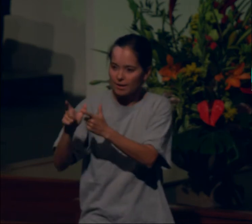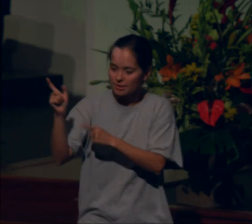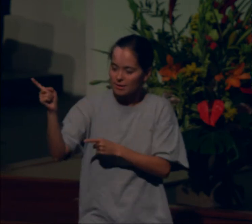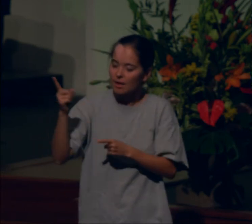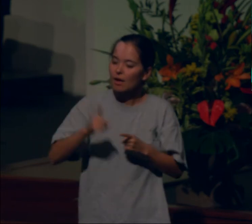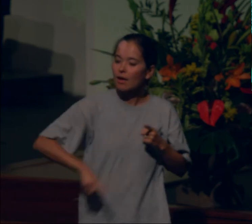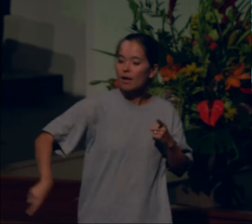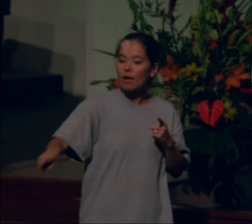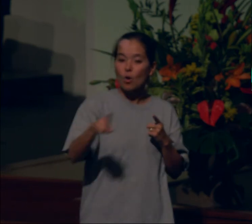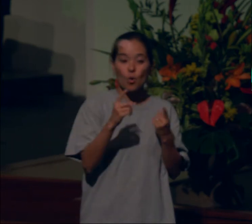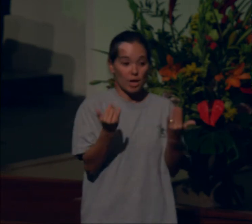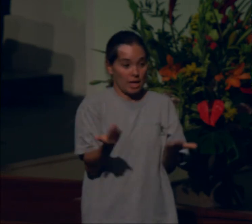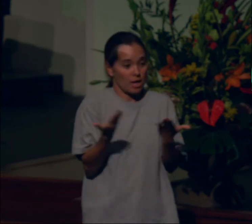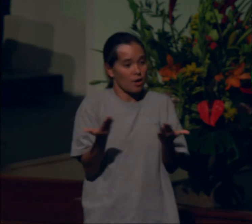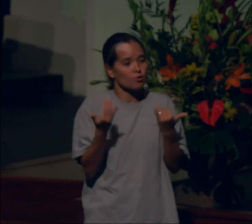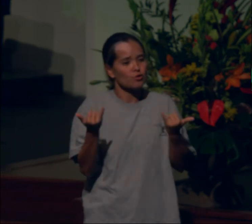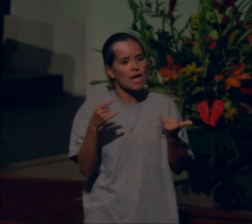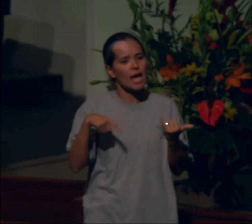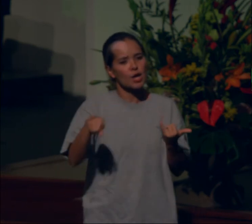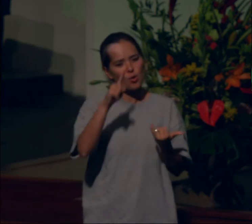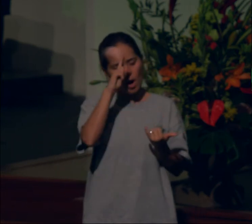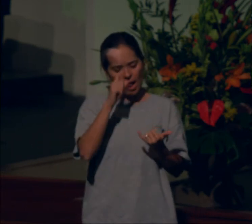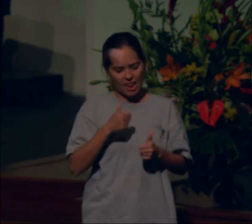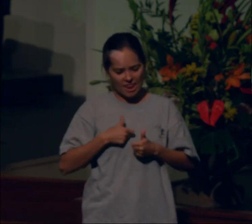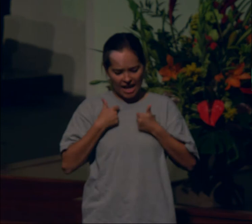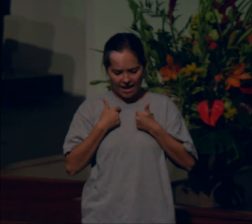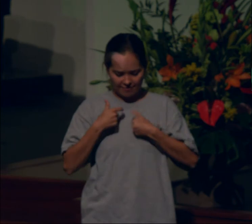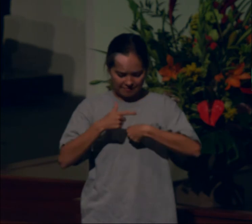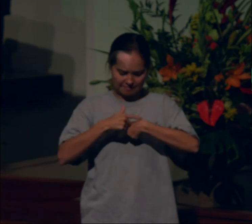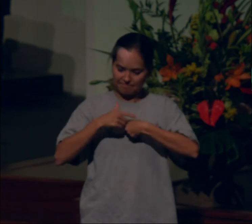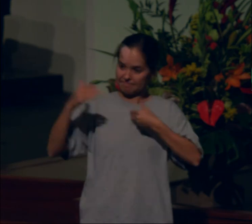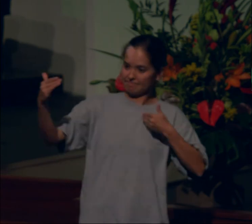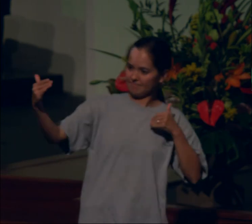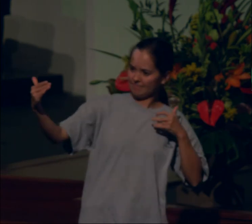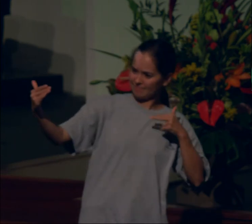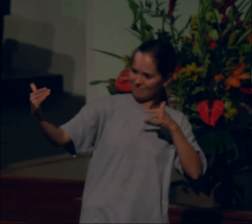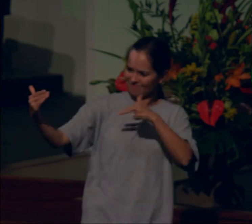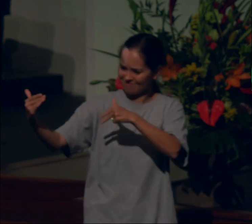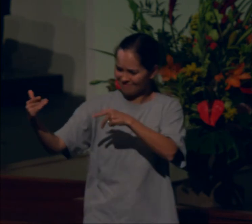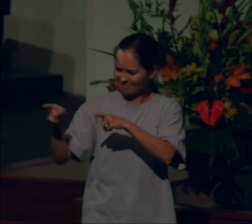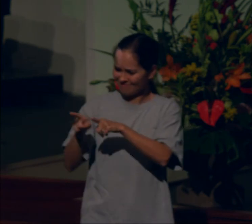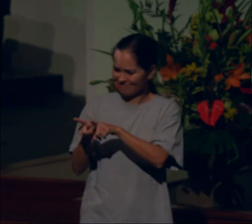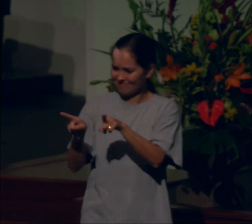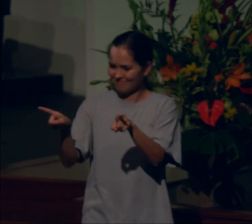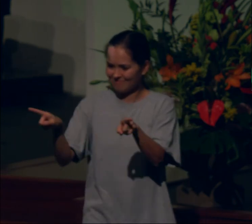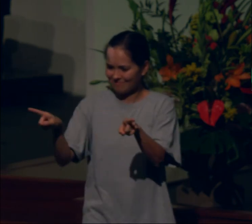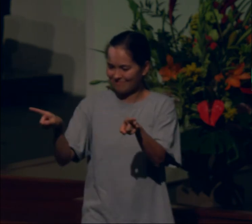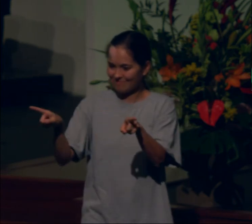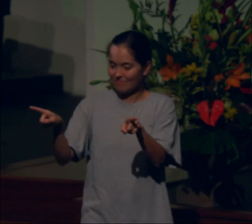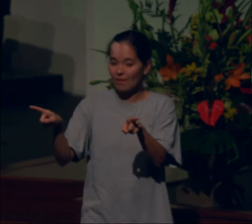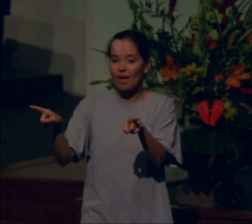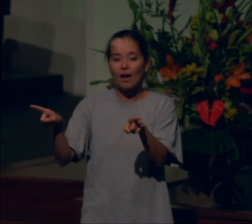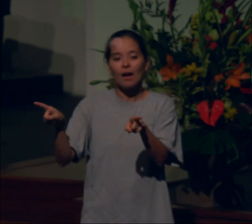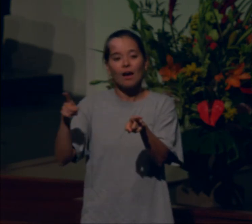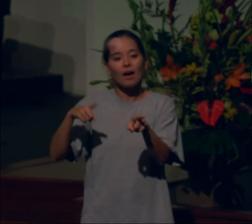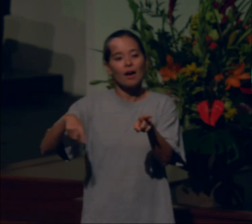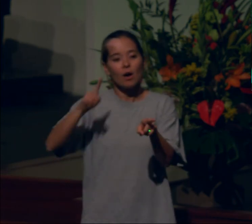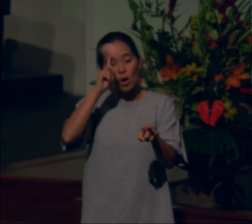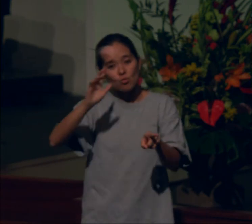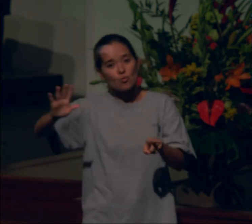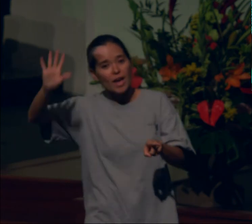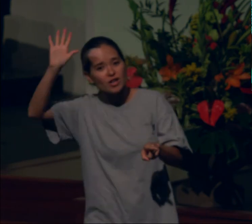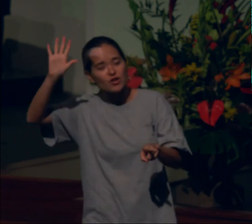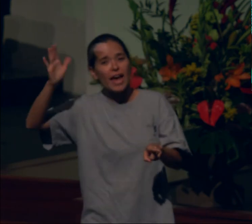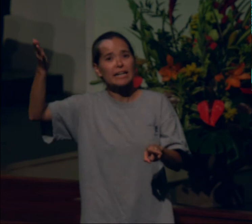today that you are at a place in your life personally. You're at a crossroads. Many of you raised your hand. You're at